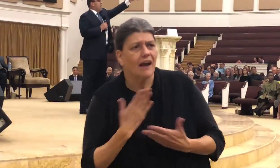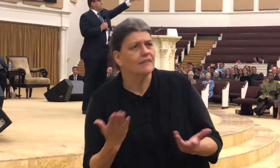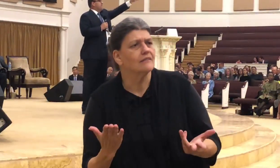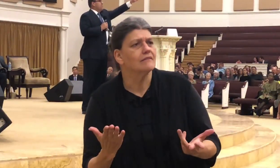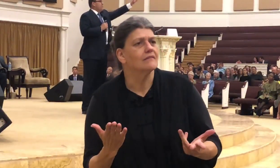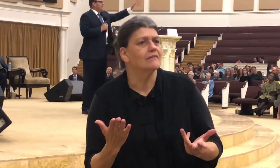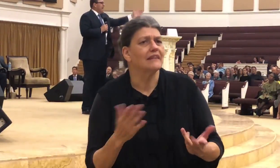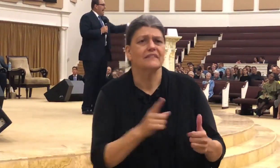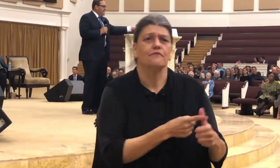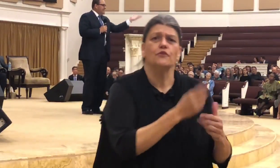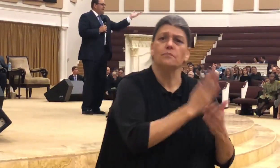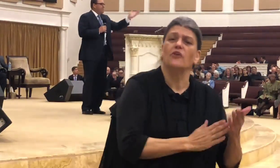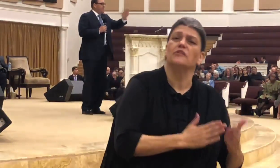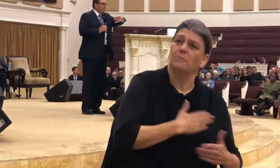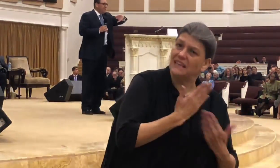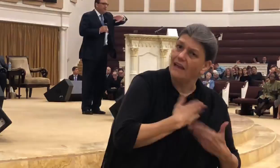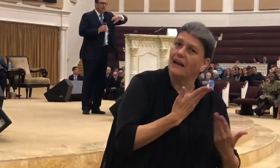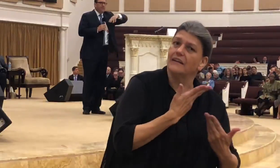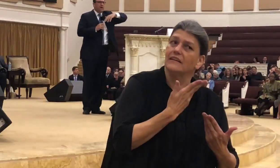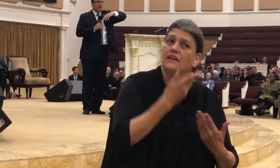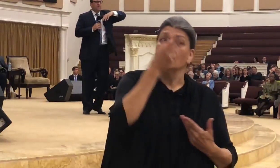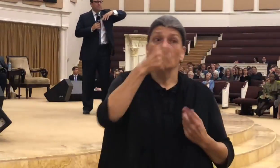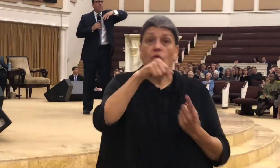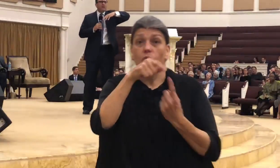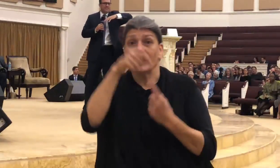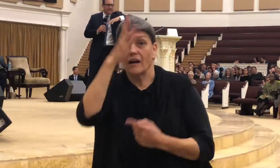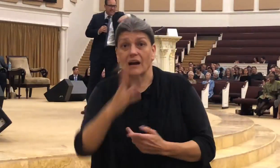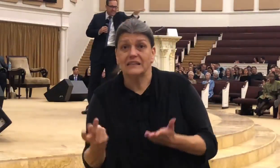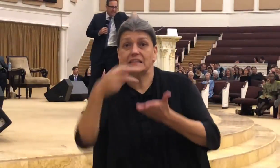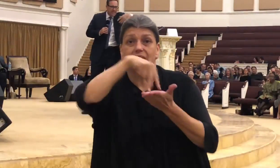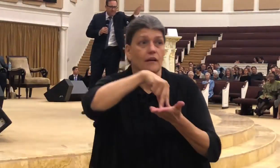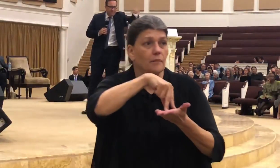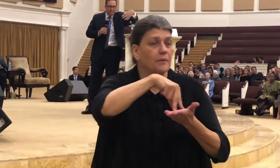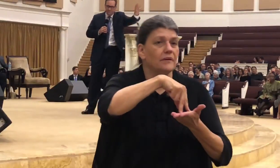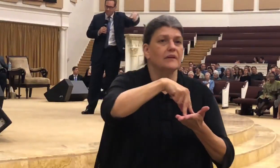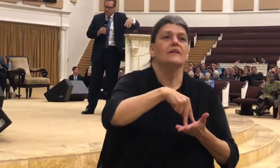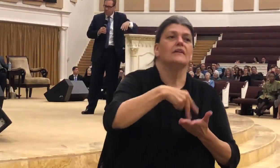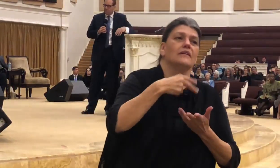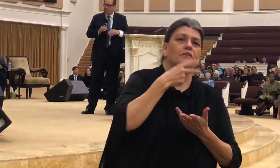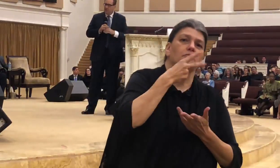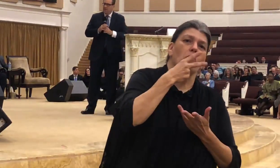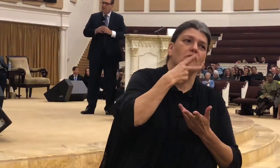the first part. When God gets up, the smoking section has to leave.